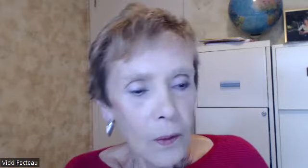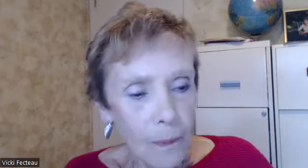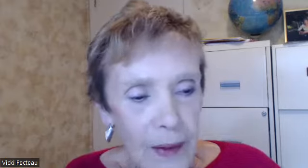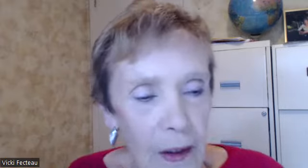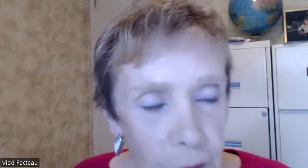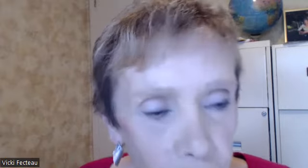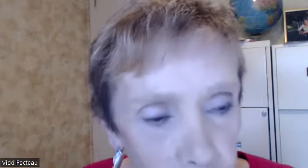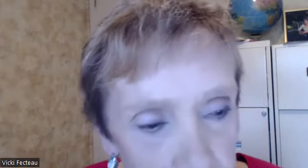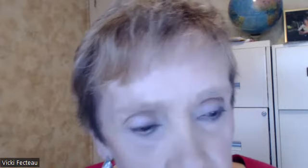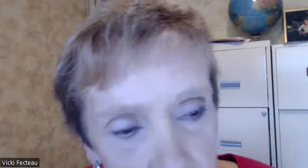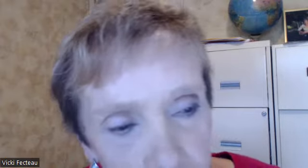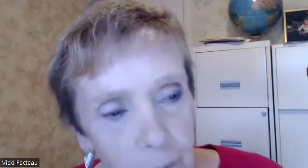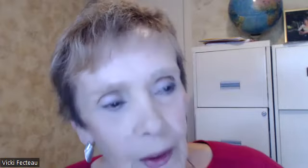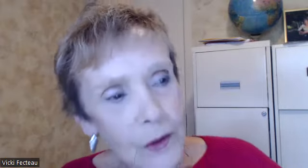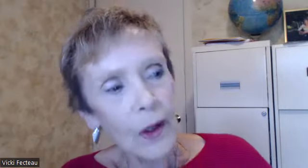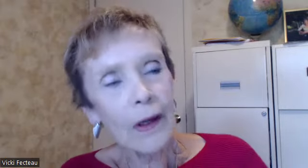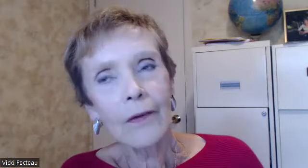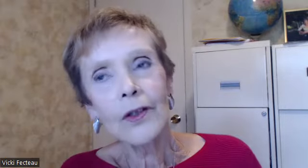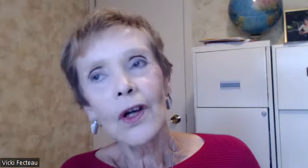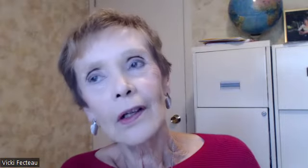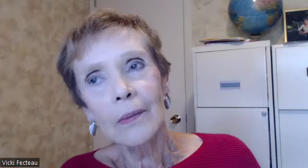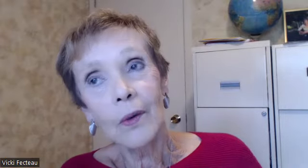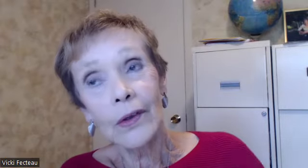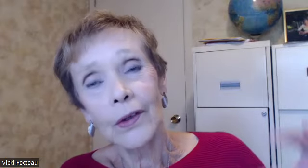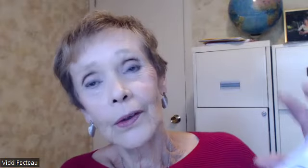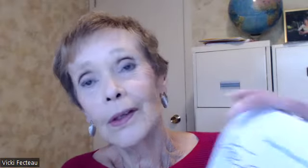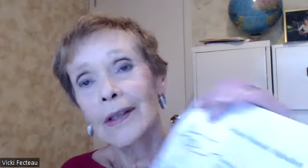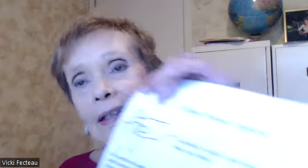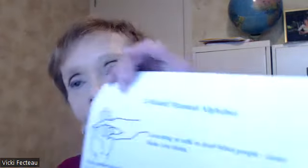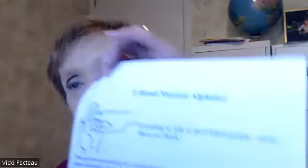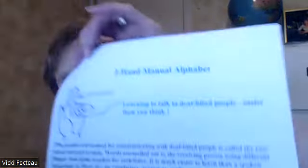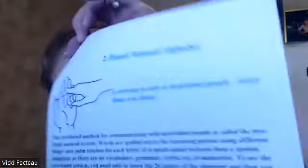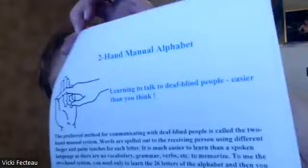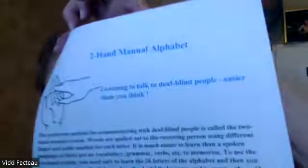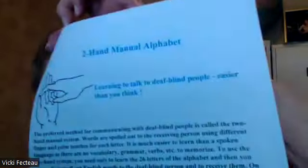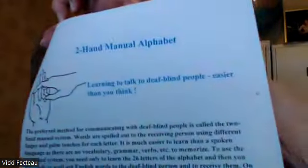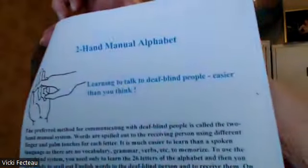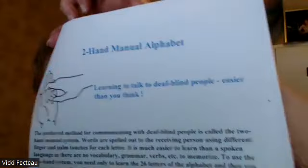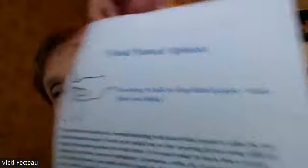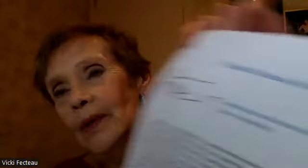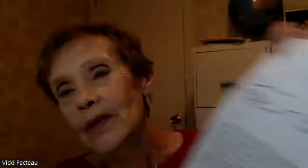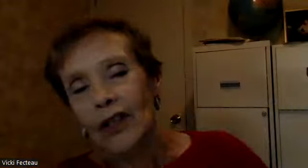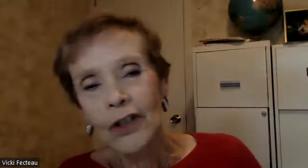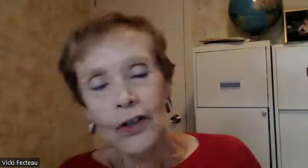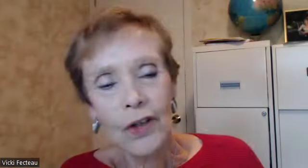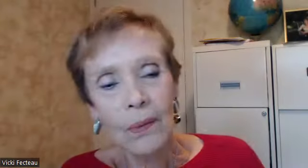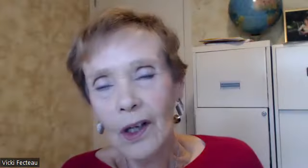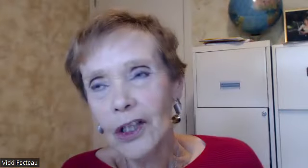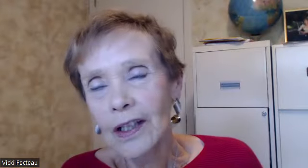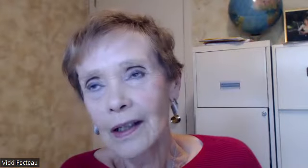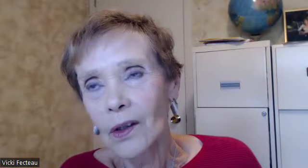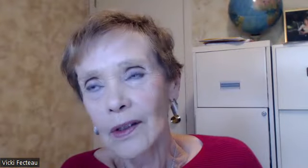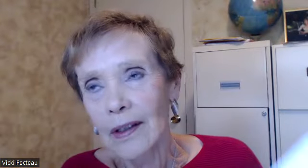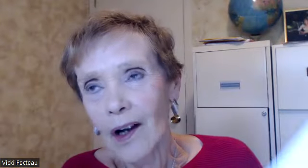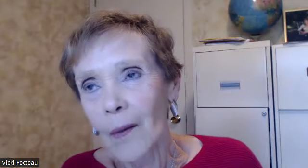Now, if you do not have this document with you, I would suggest you stop watching and go get a copy